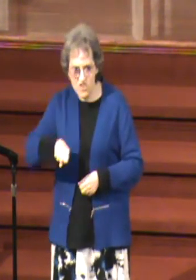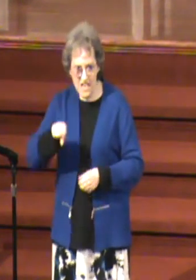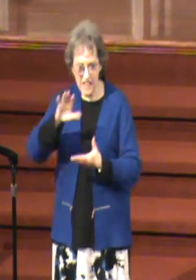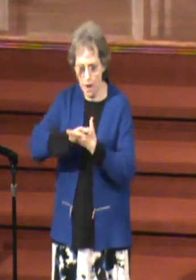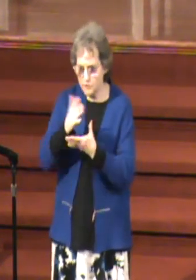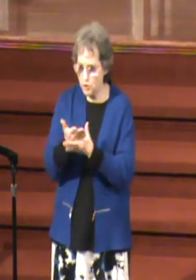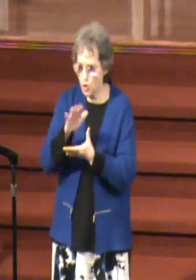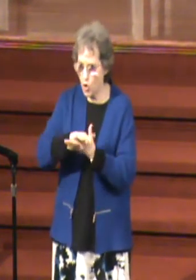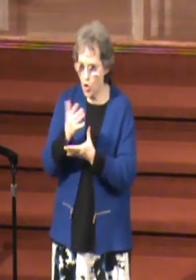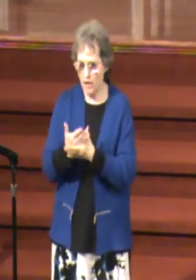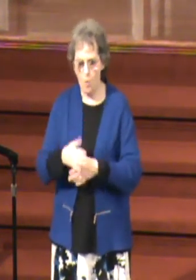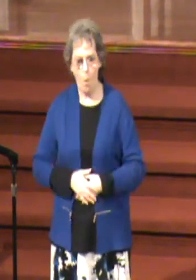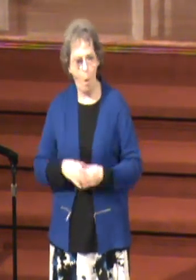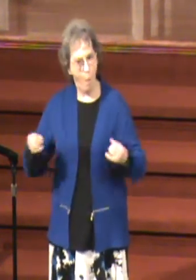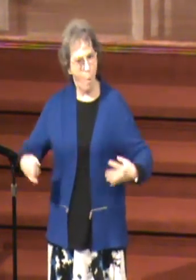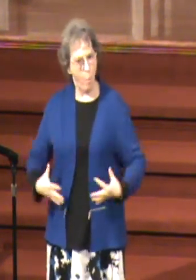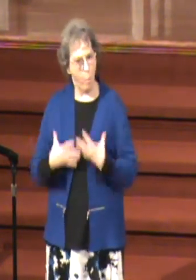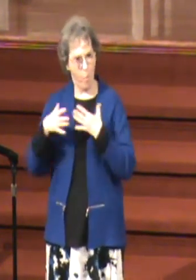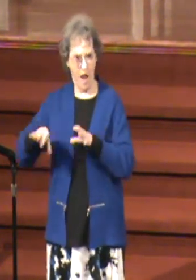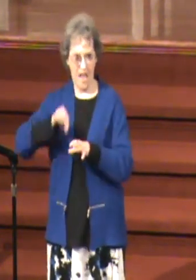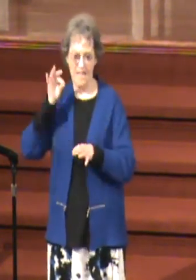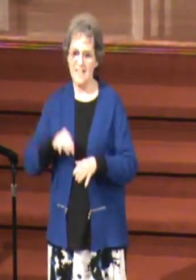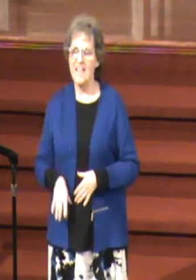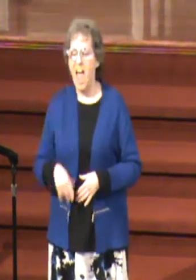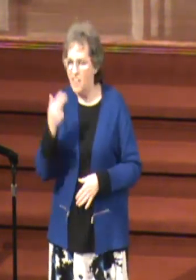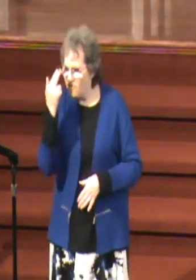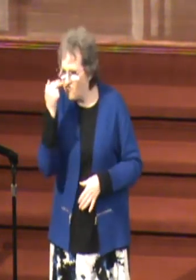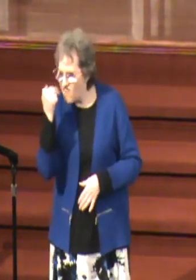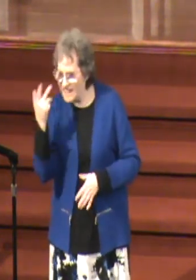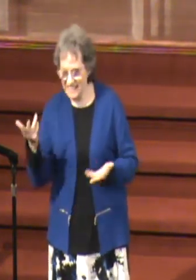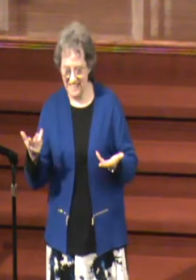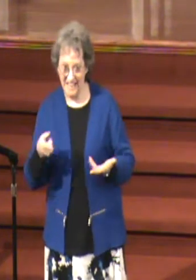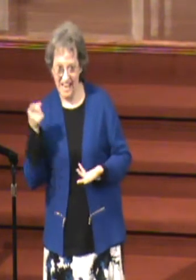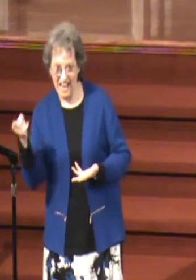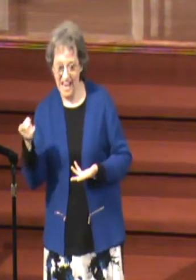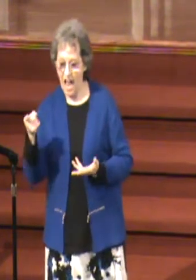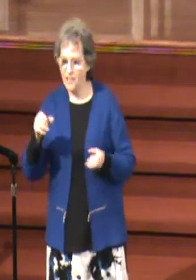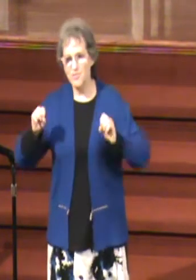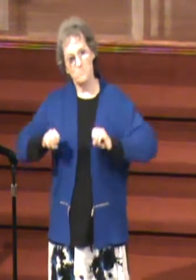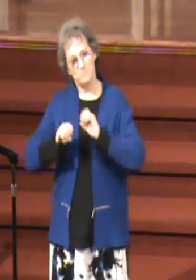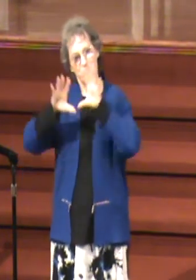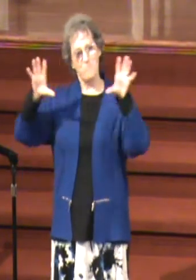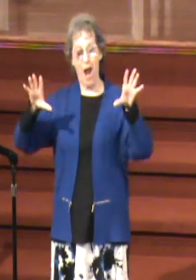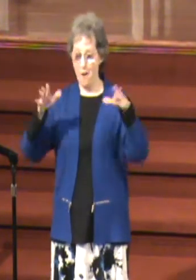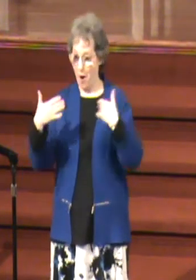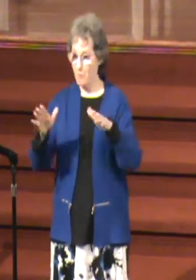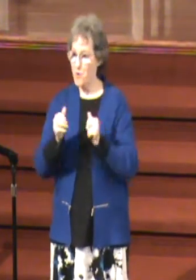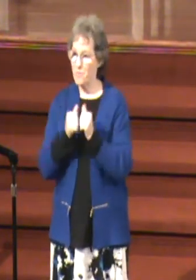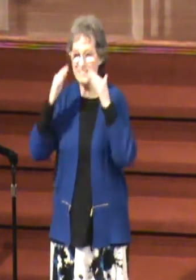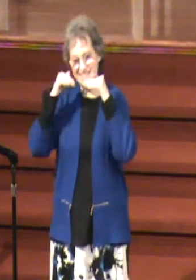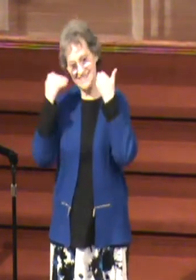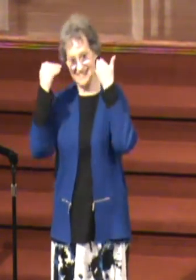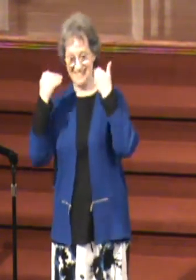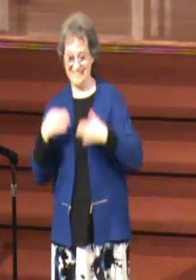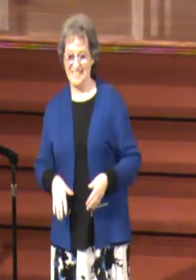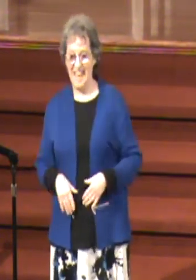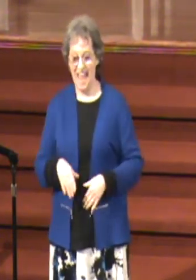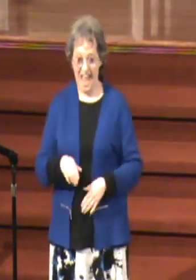had a vibrant spirit and a great sense of humor. She could light up a room with her smile. Antionette was outgoing, and she